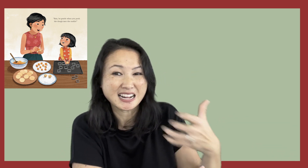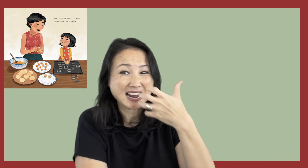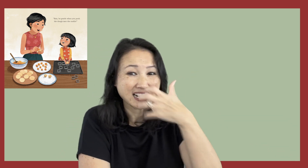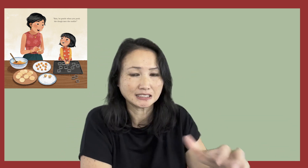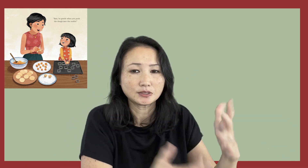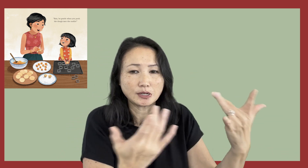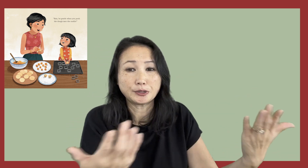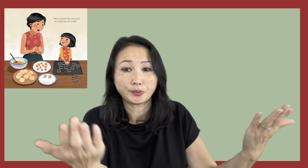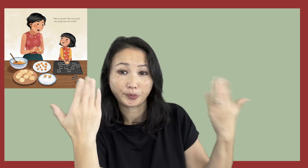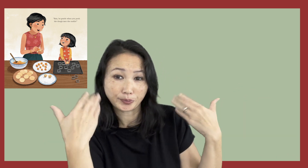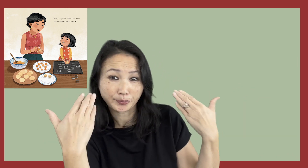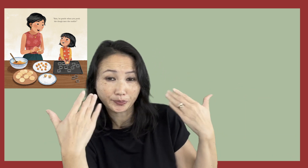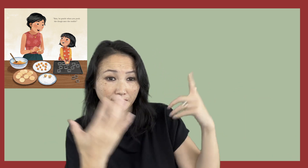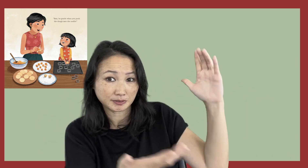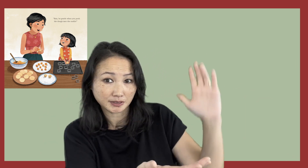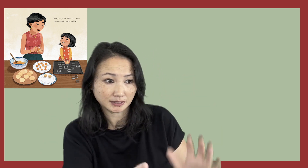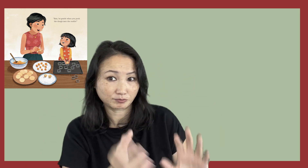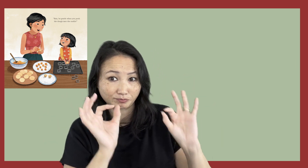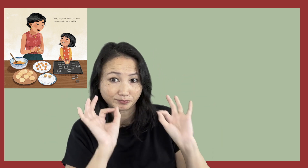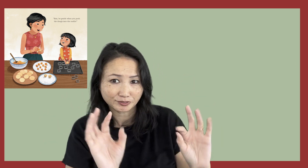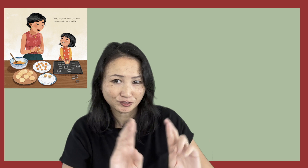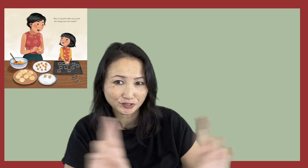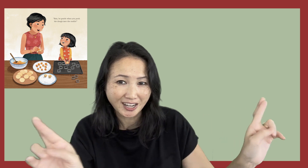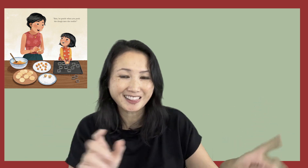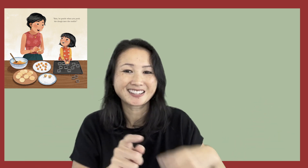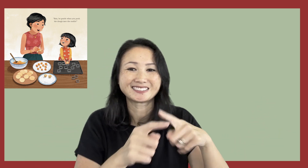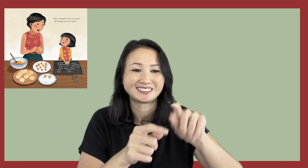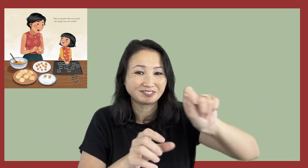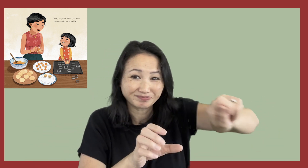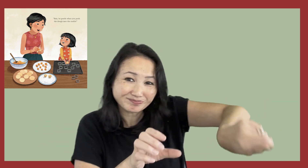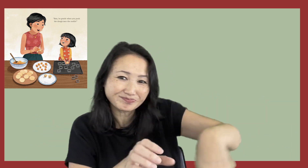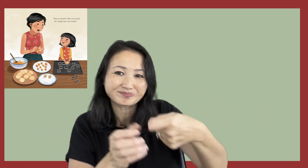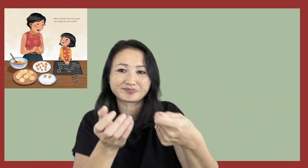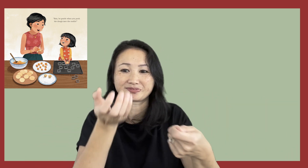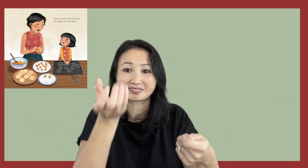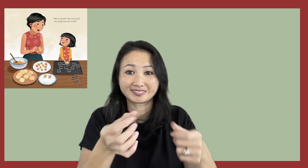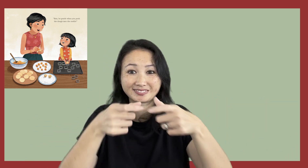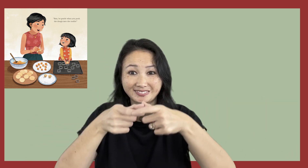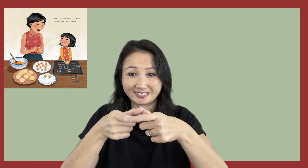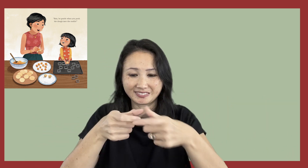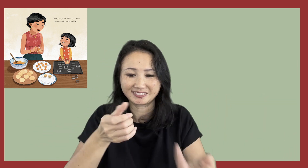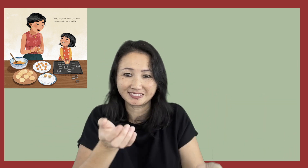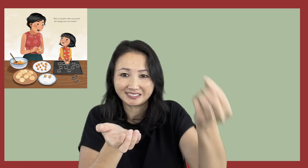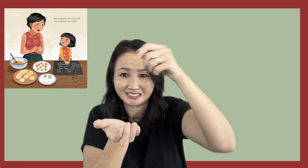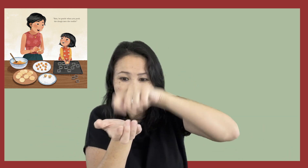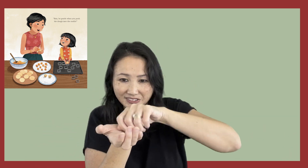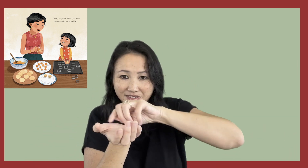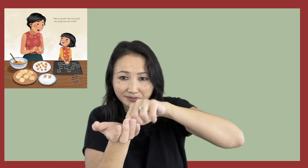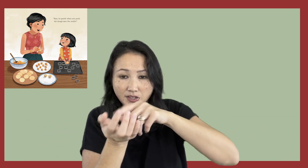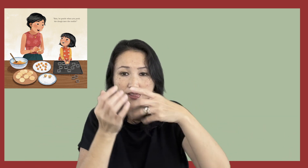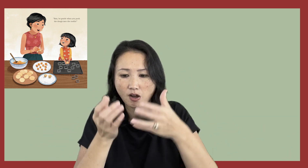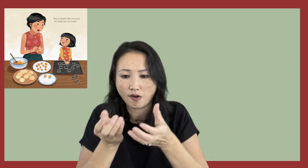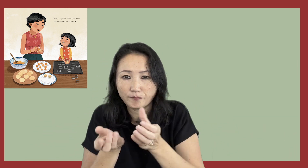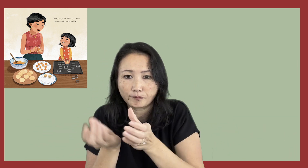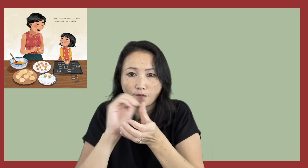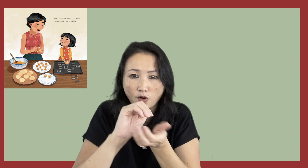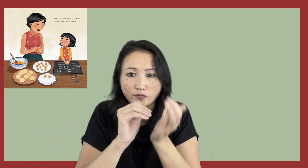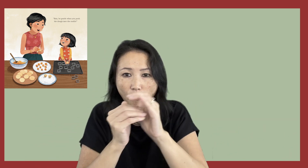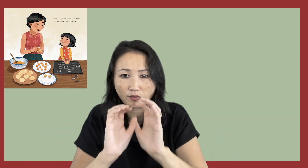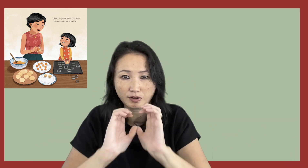molds. You have to wait for it to cool, and when it's just right, scoop it out and put it in the